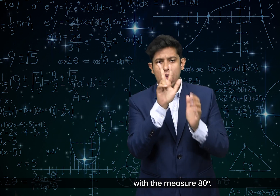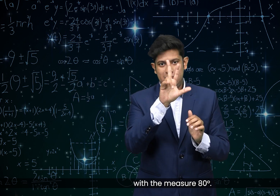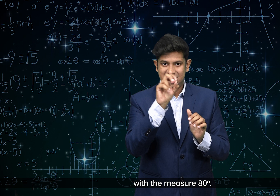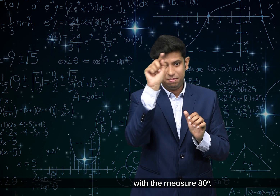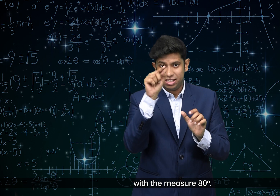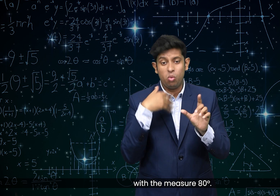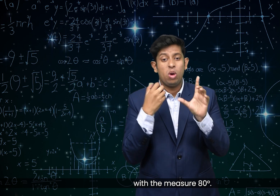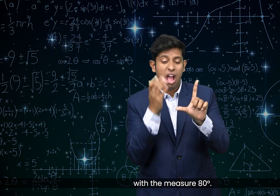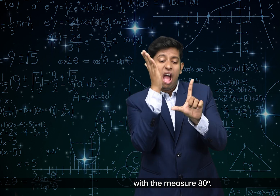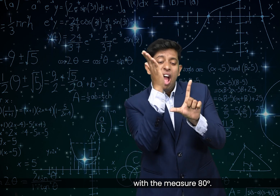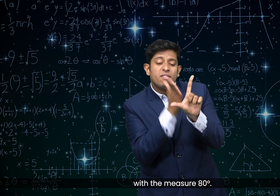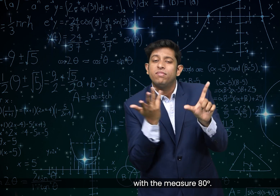degrees.